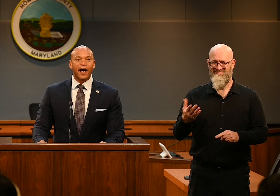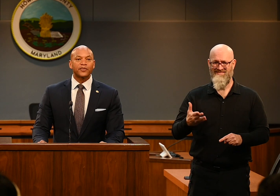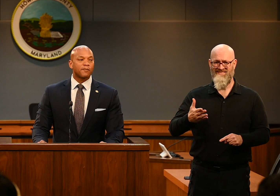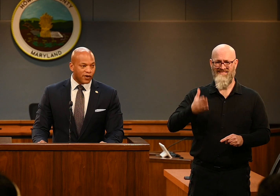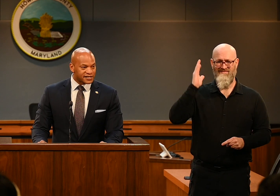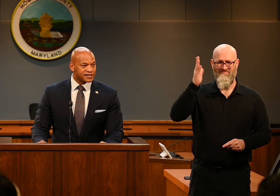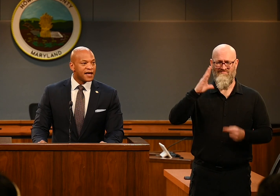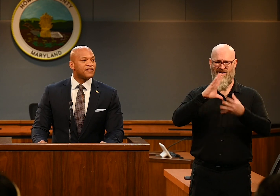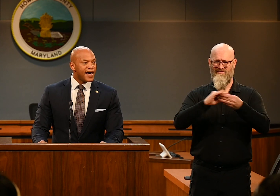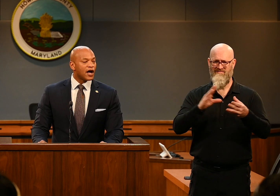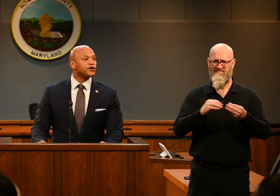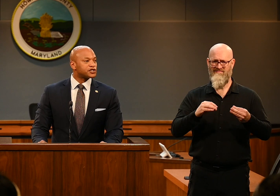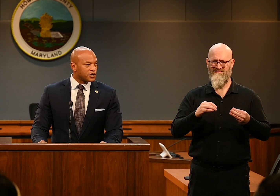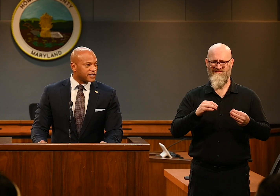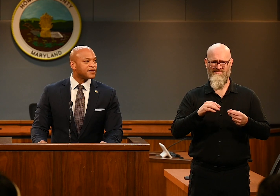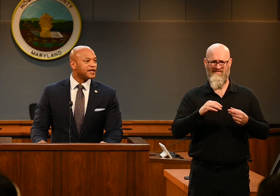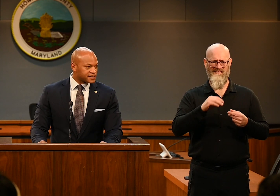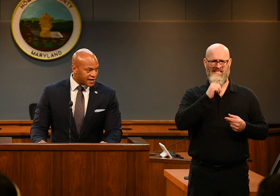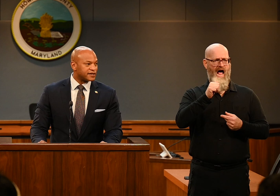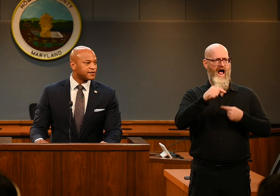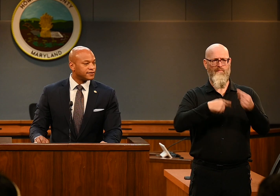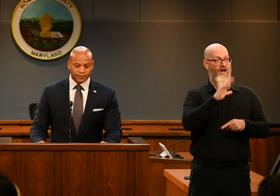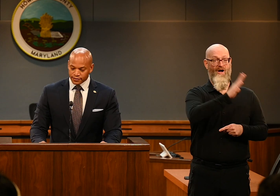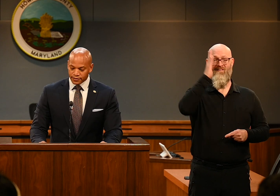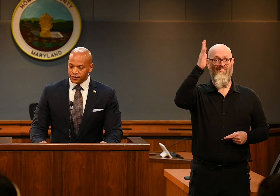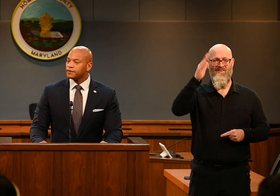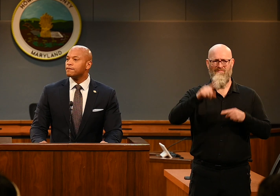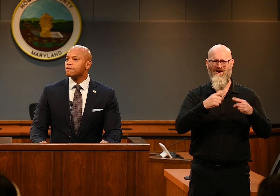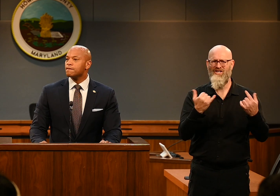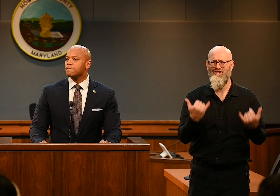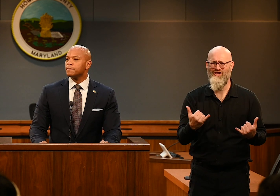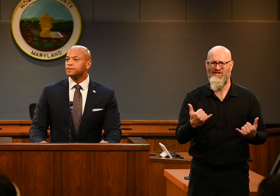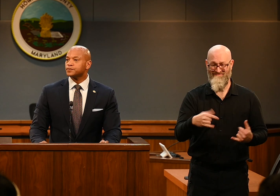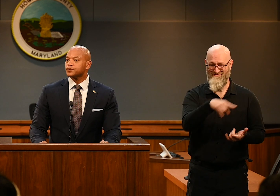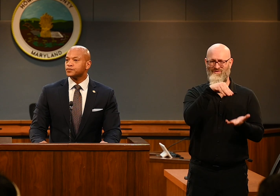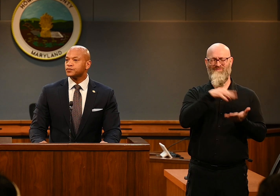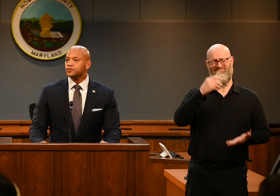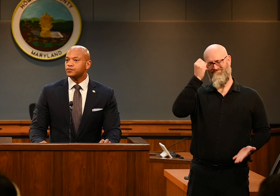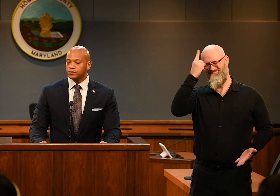this is about their present, they understood the assignment. Yeah.